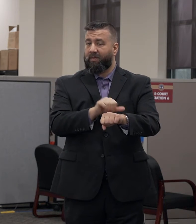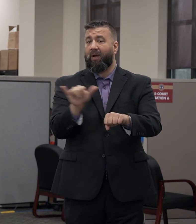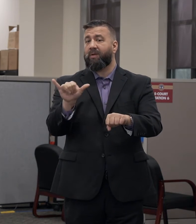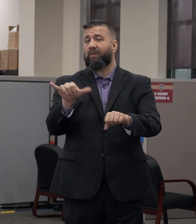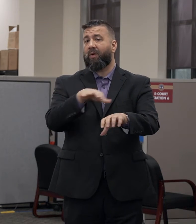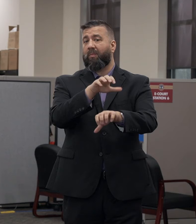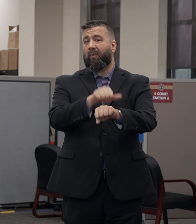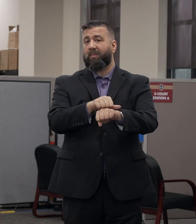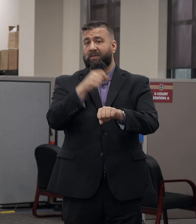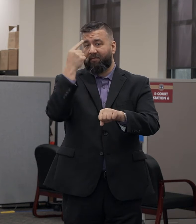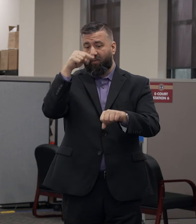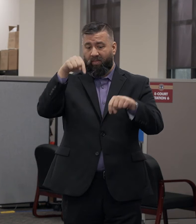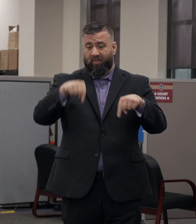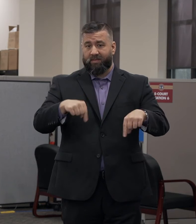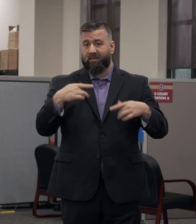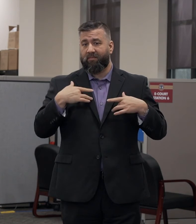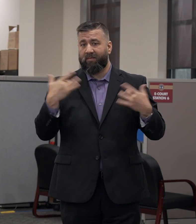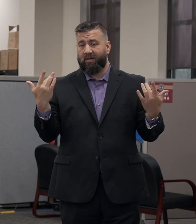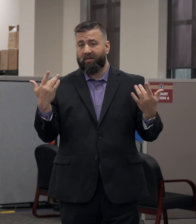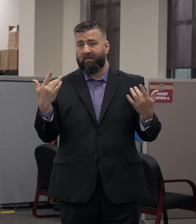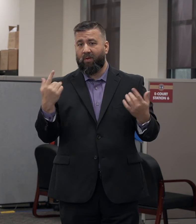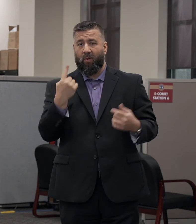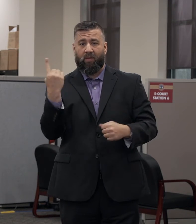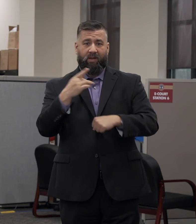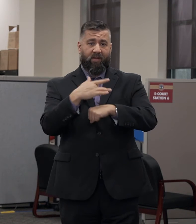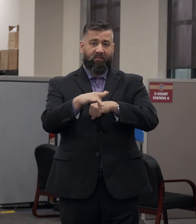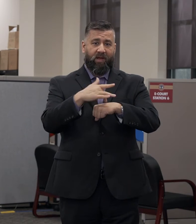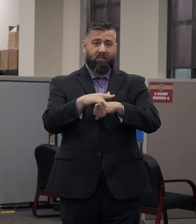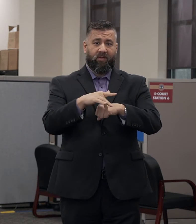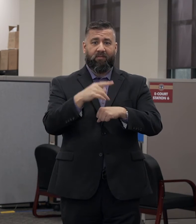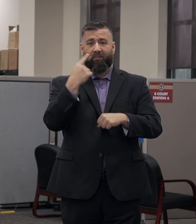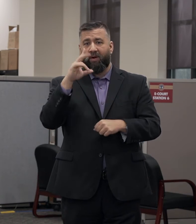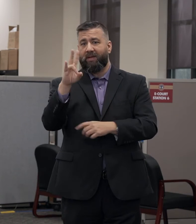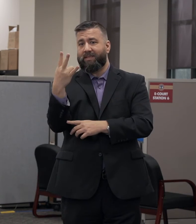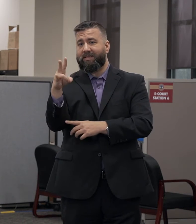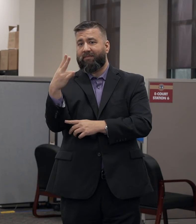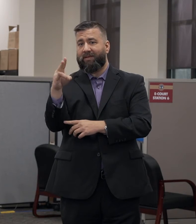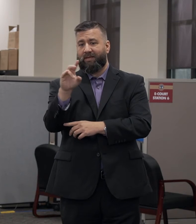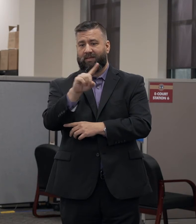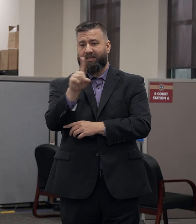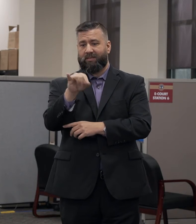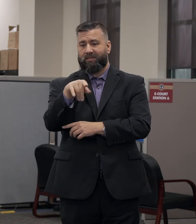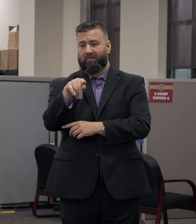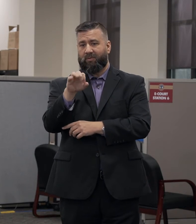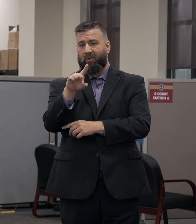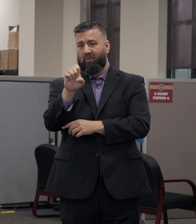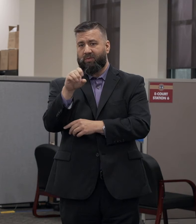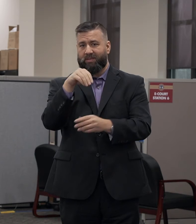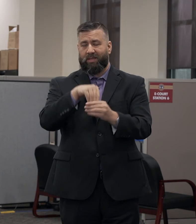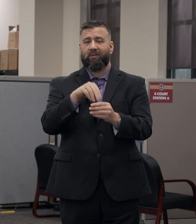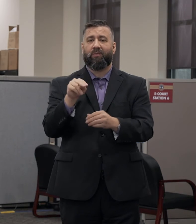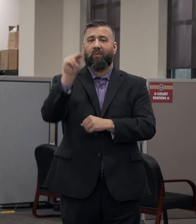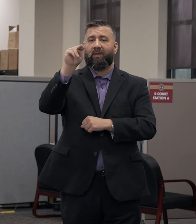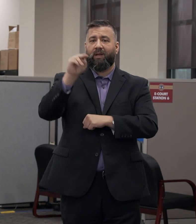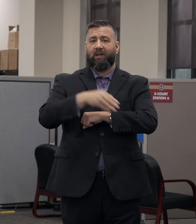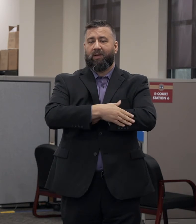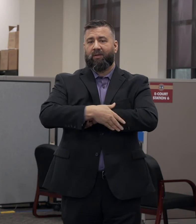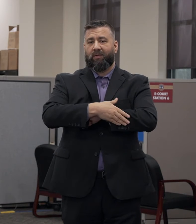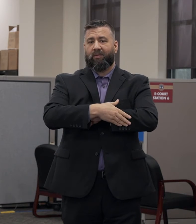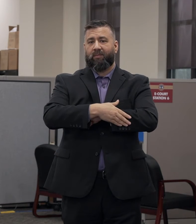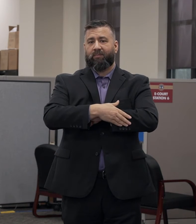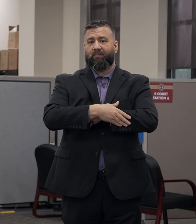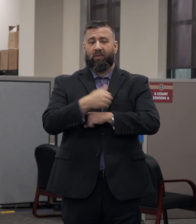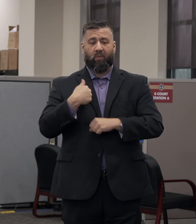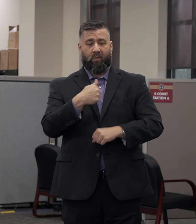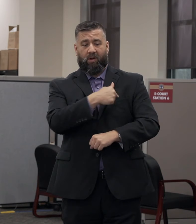this Saturday's event will only be available to 17 zip codes in North County. And we're working with our North County